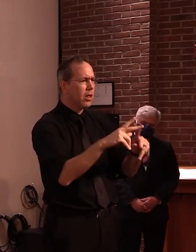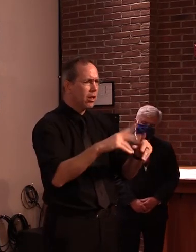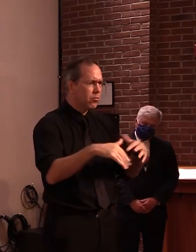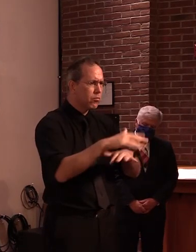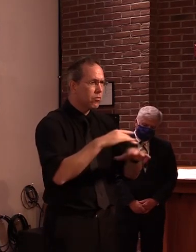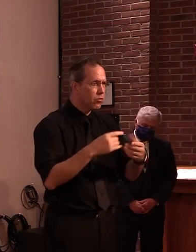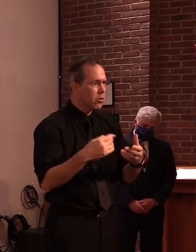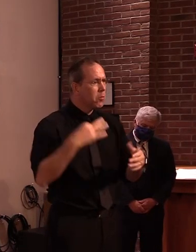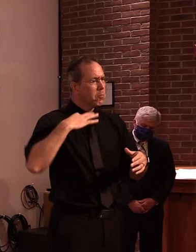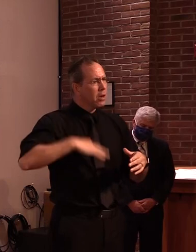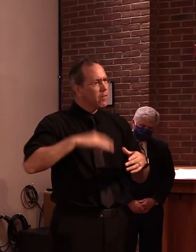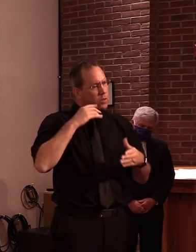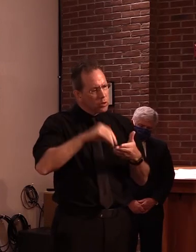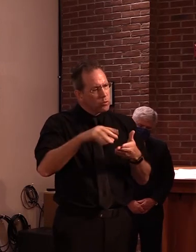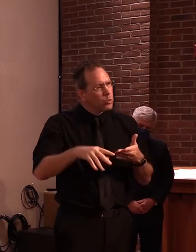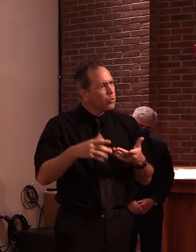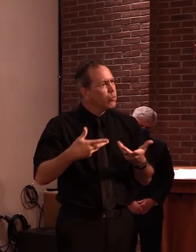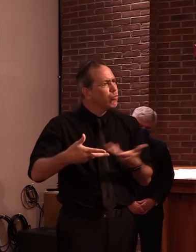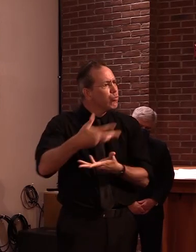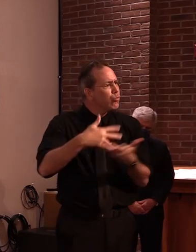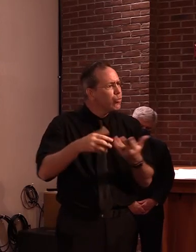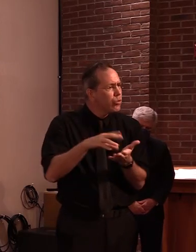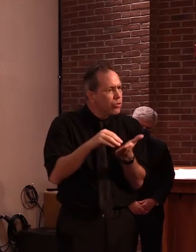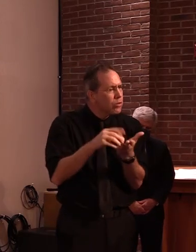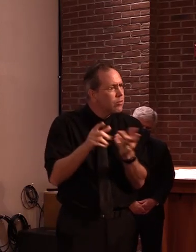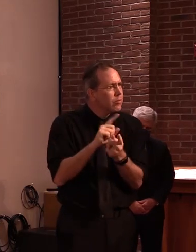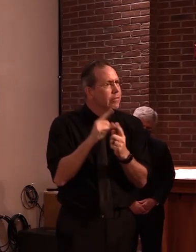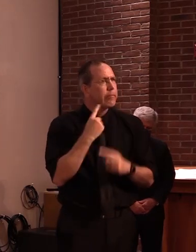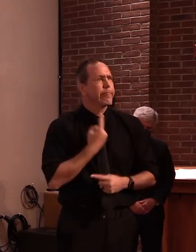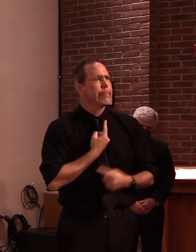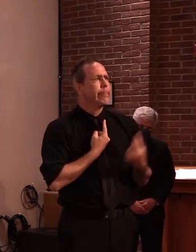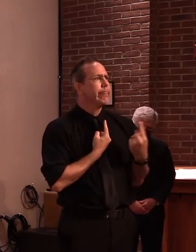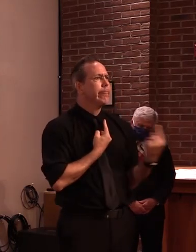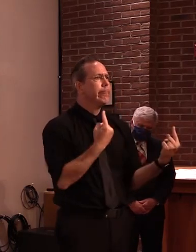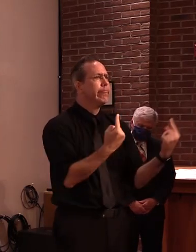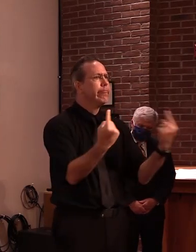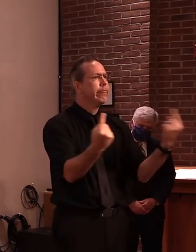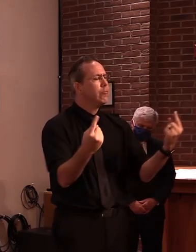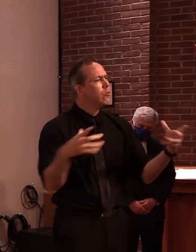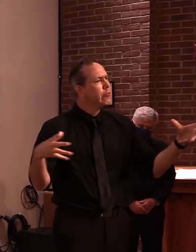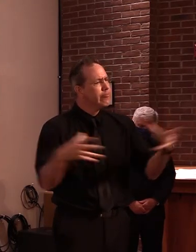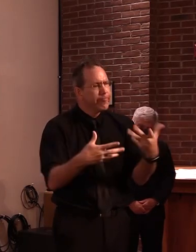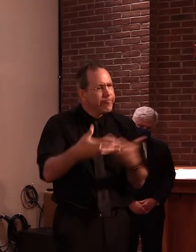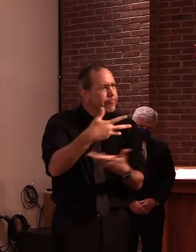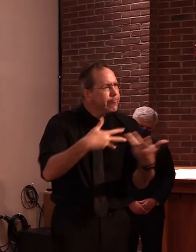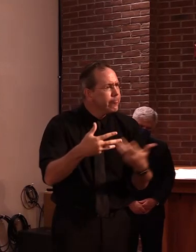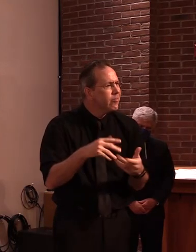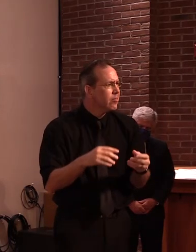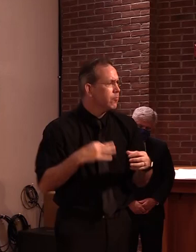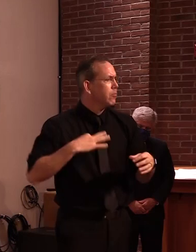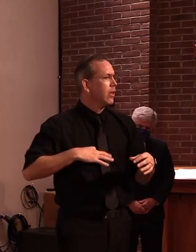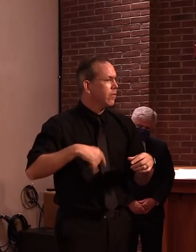to reconcile these issues to a certain extent. But I think the bottom line from, a moral perspective